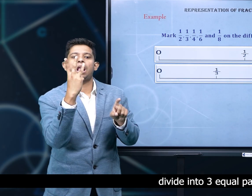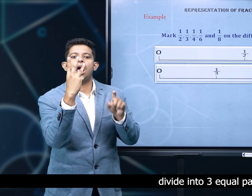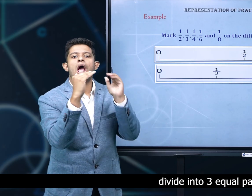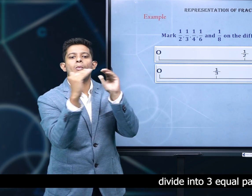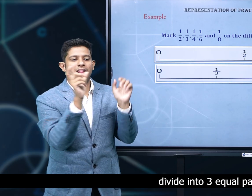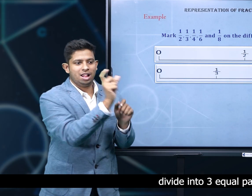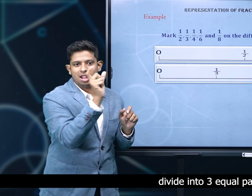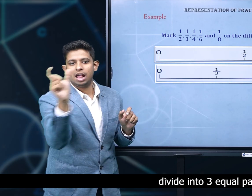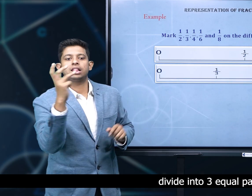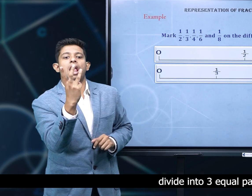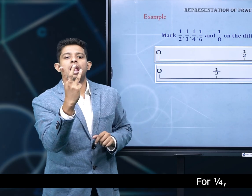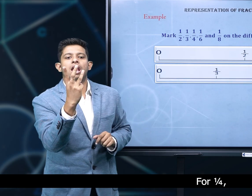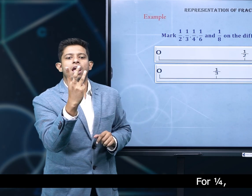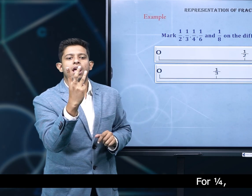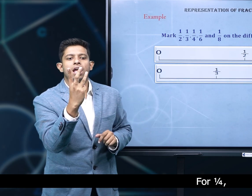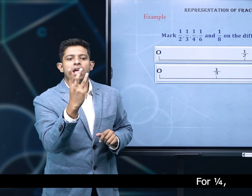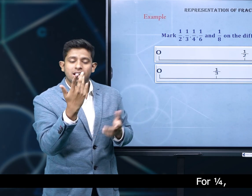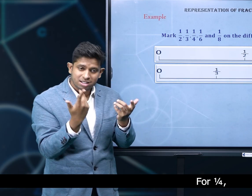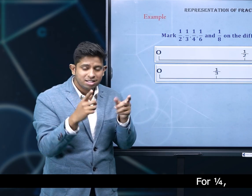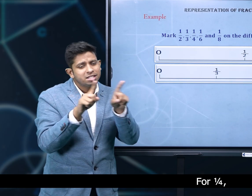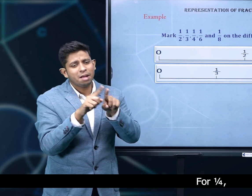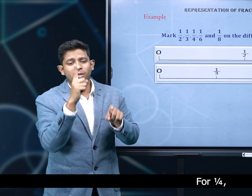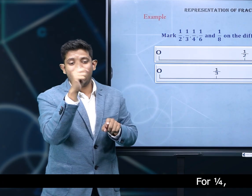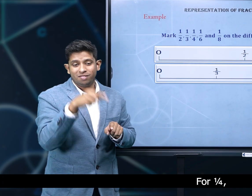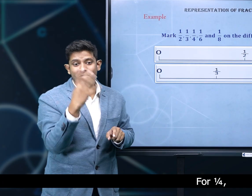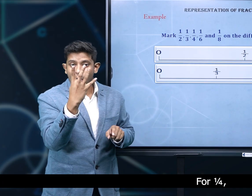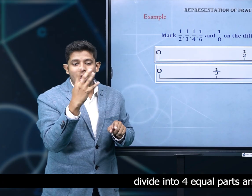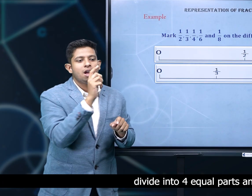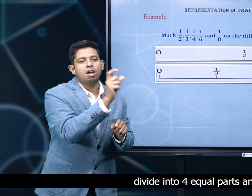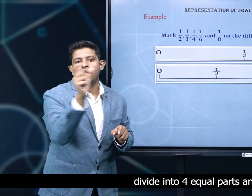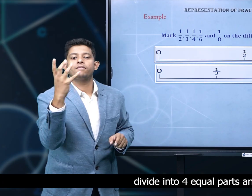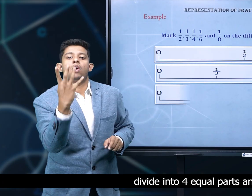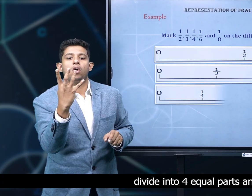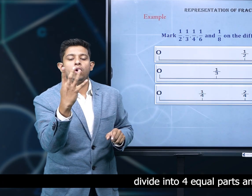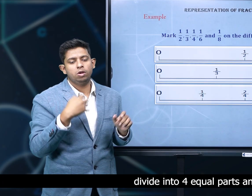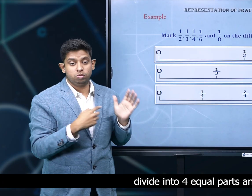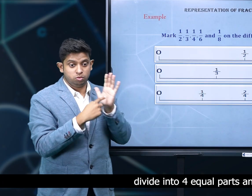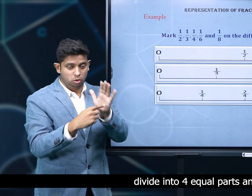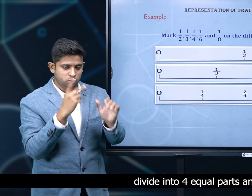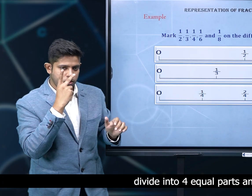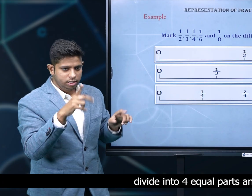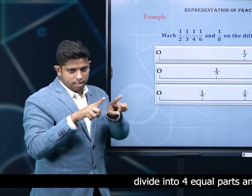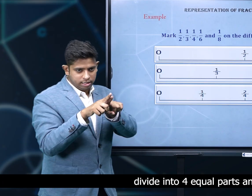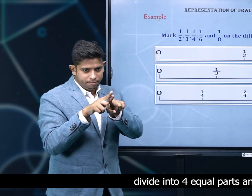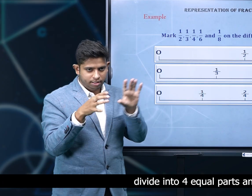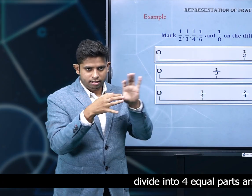equal parts. For 1 by 4, divide into 4 equal parts, and so on.